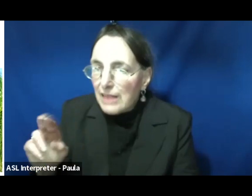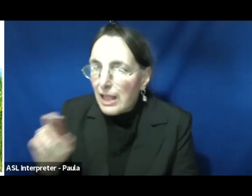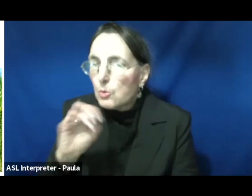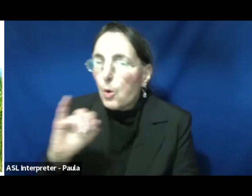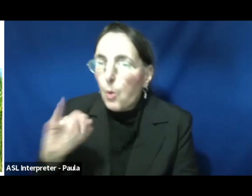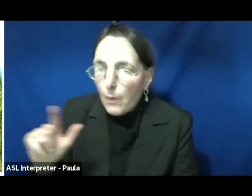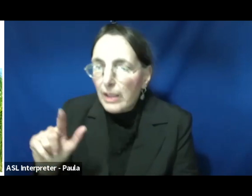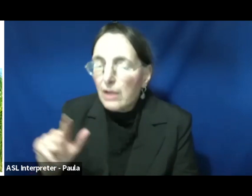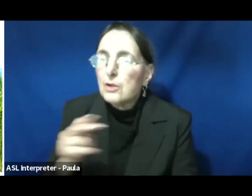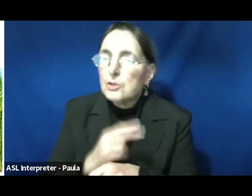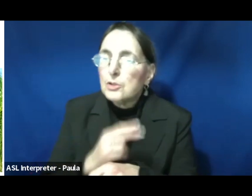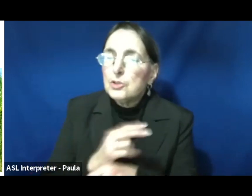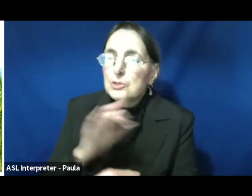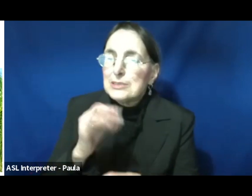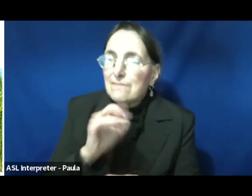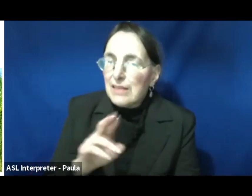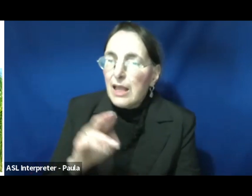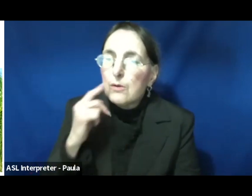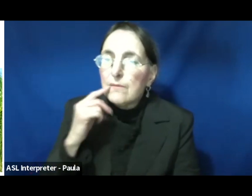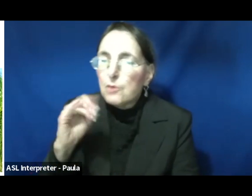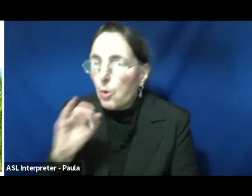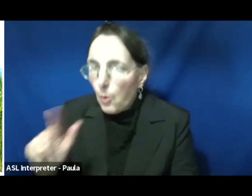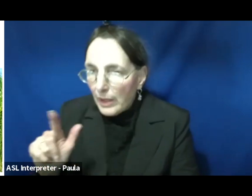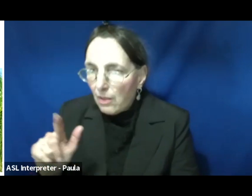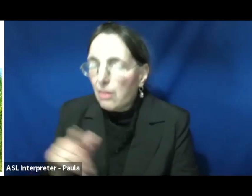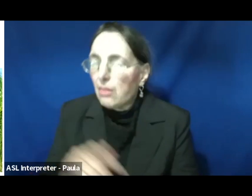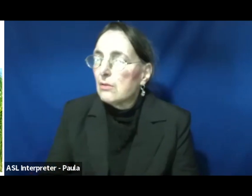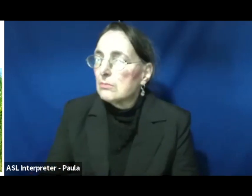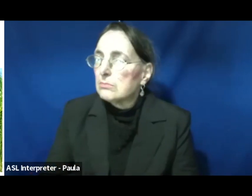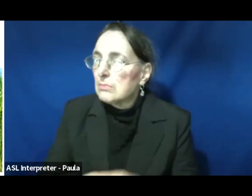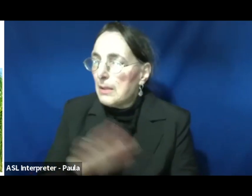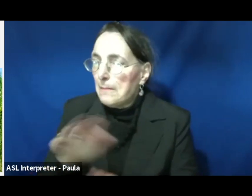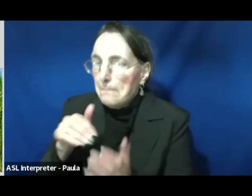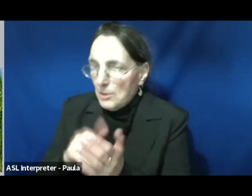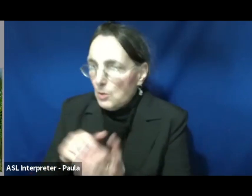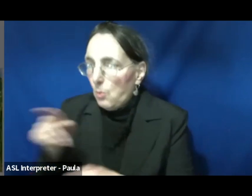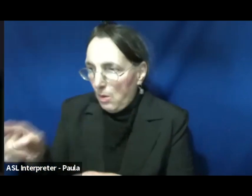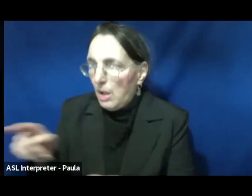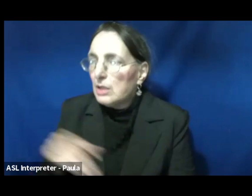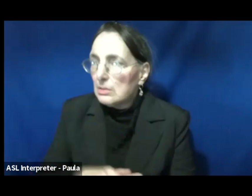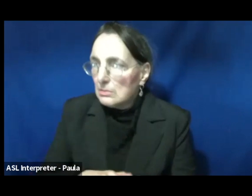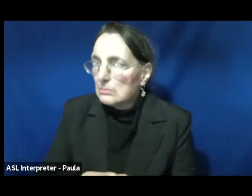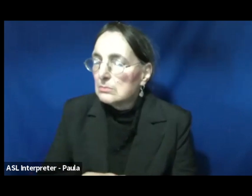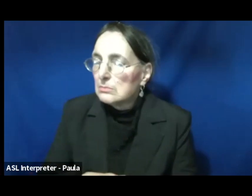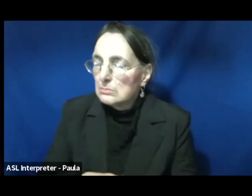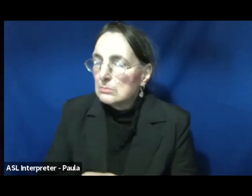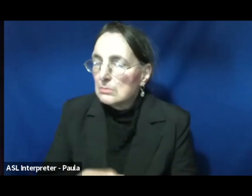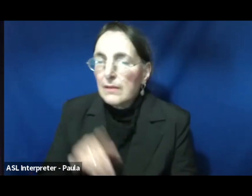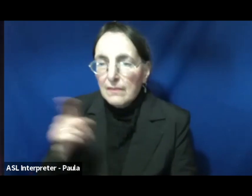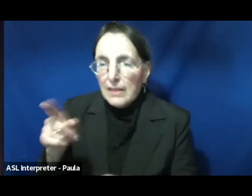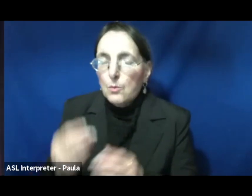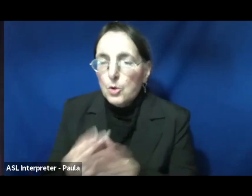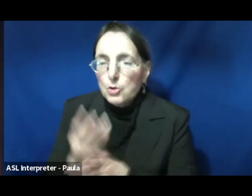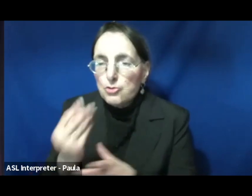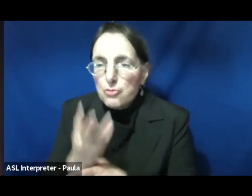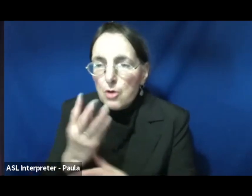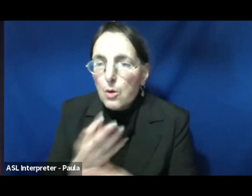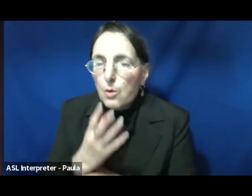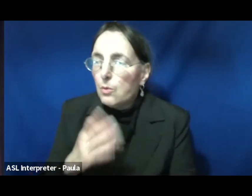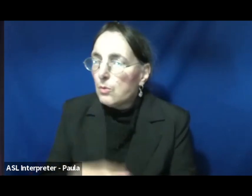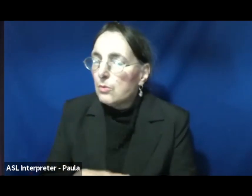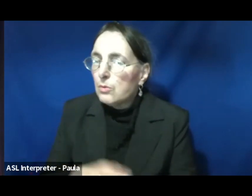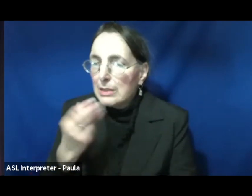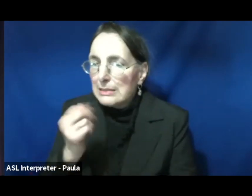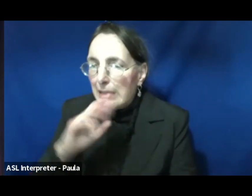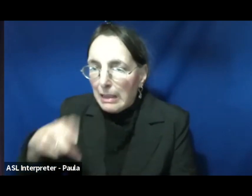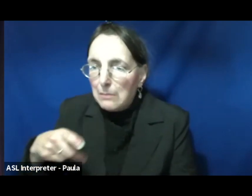oil. The middle one is what we had at Shun Farm. This is an image actually from Shun Farm, right? And this actually we grow, this is a CBD hemp, we grow it